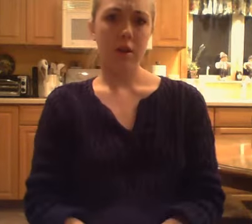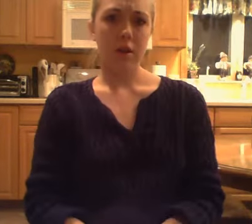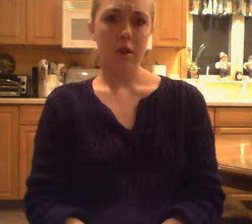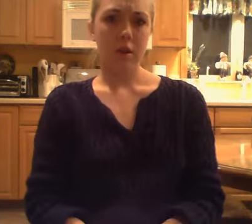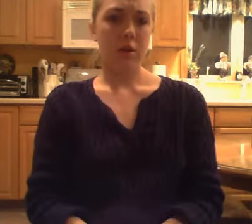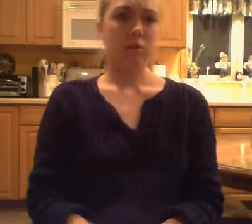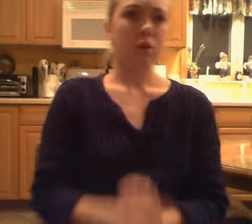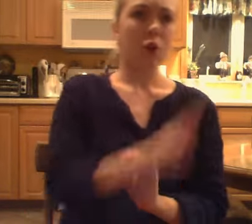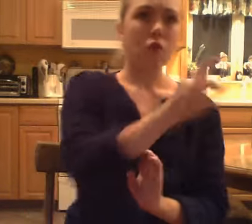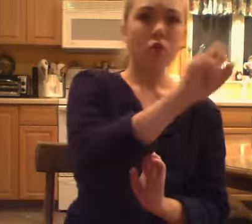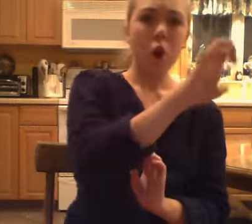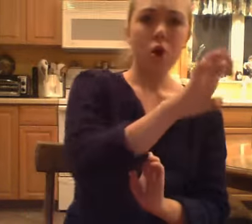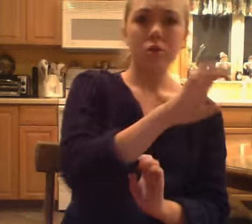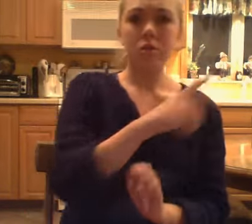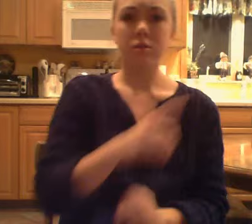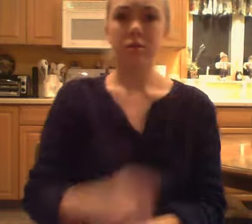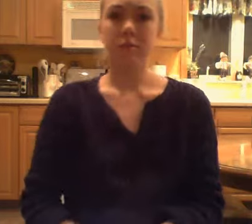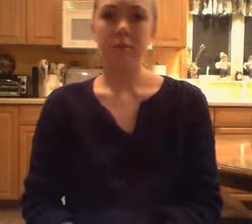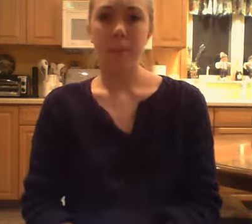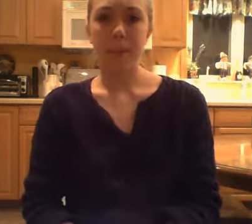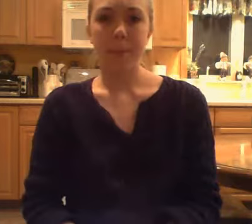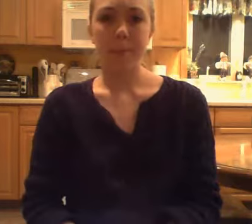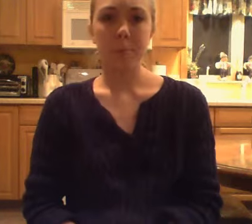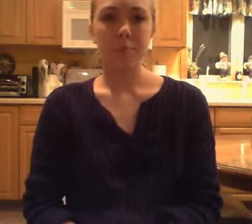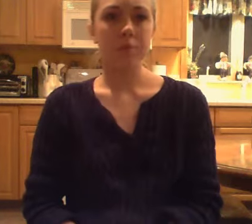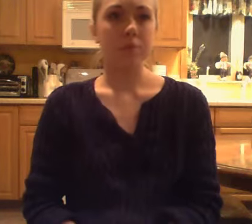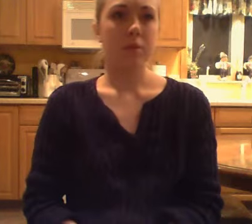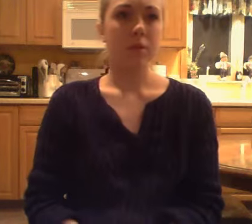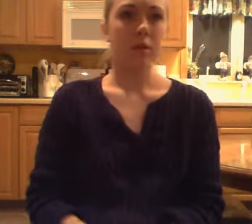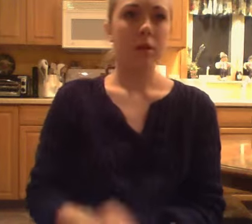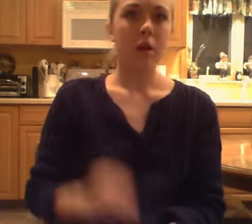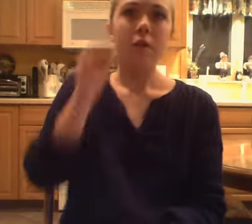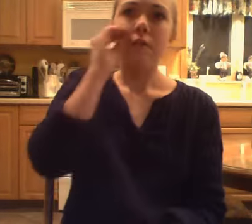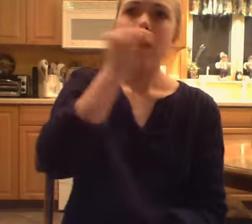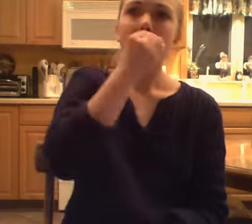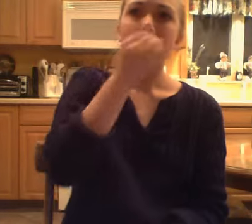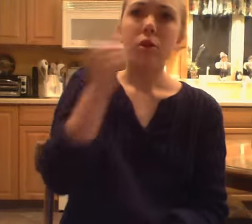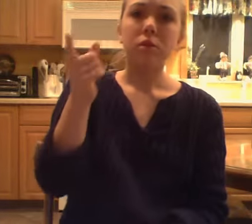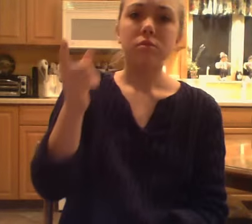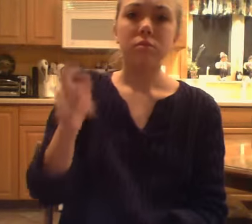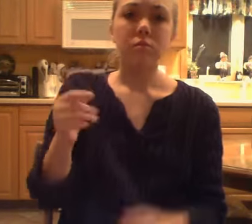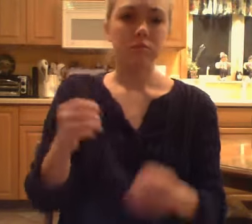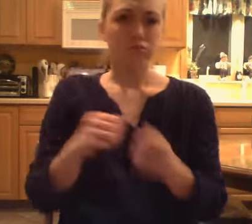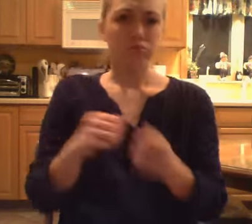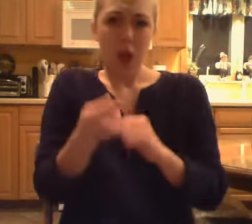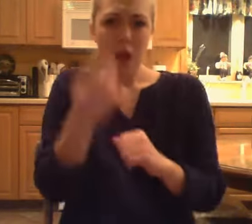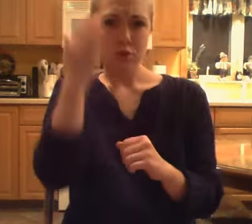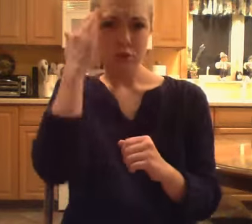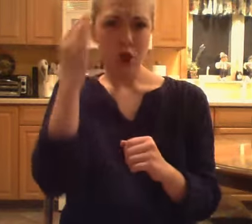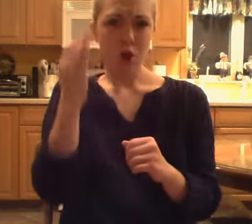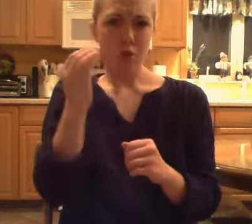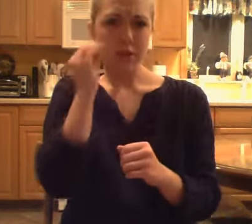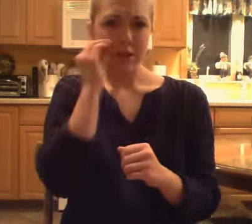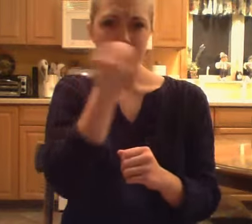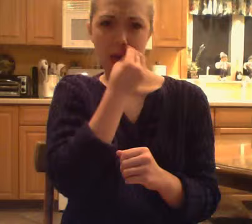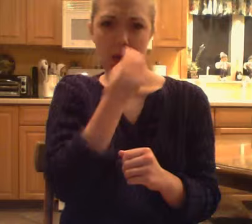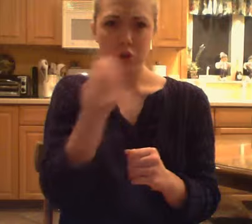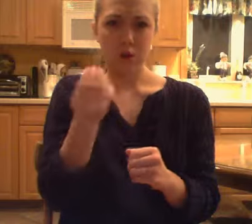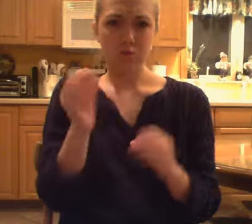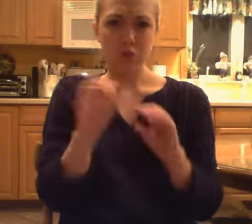Katie, how do you know it's a flower? There's no stem or leaves or ground or sky or